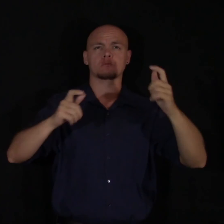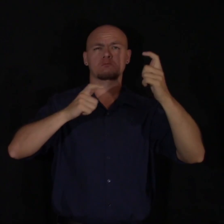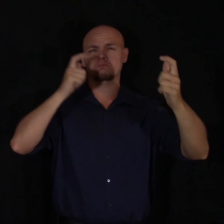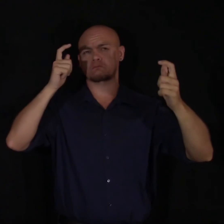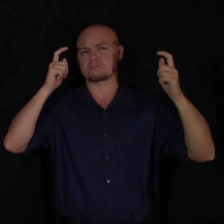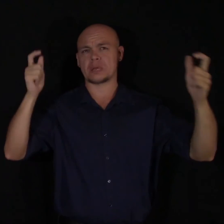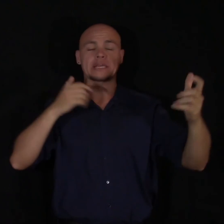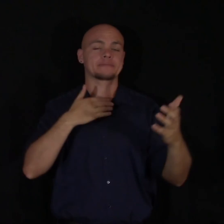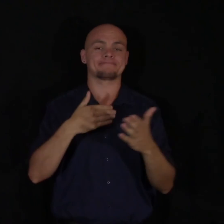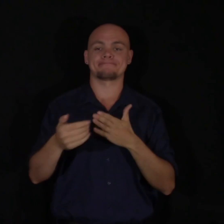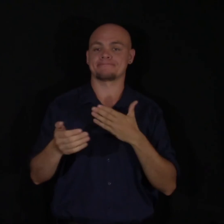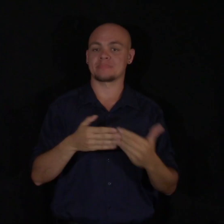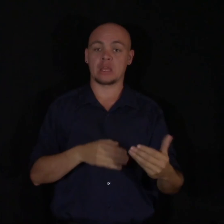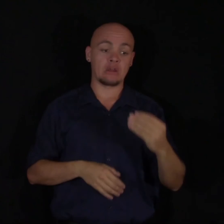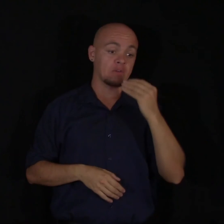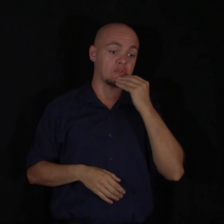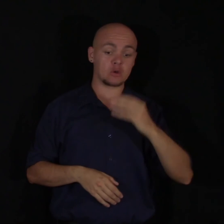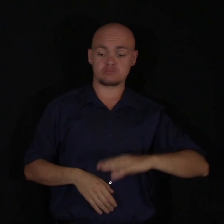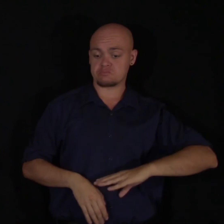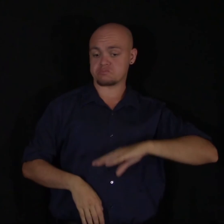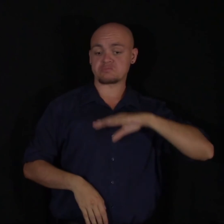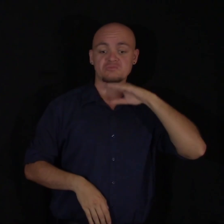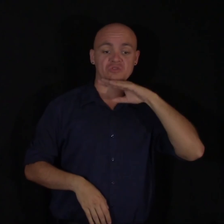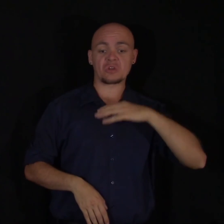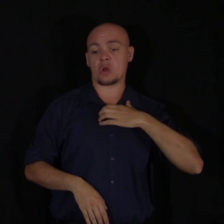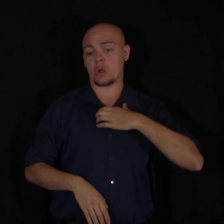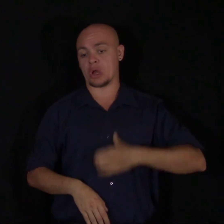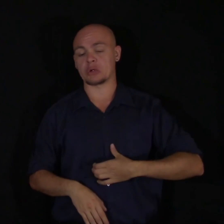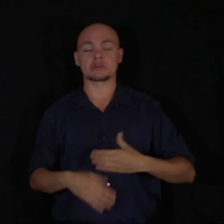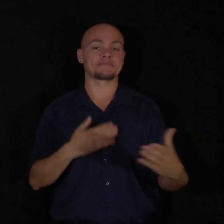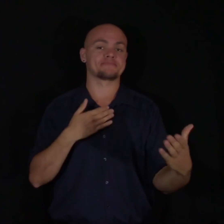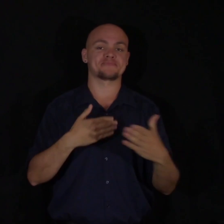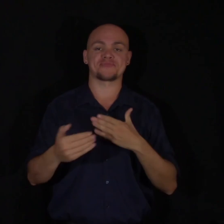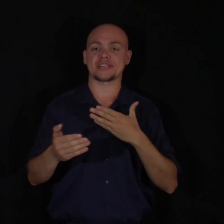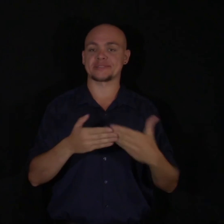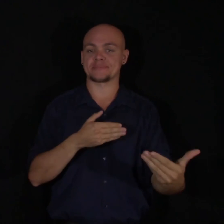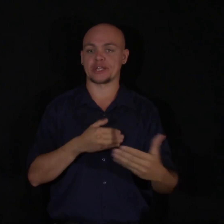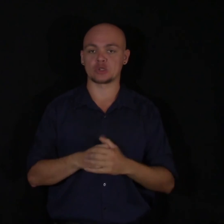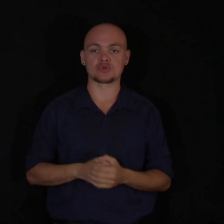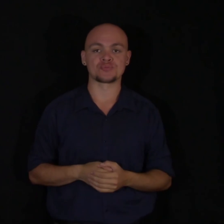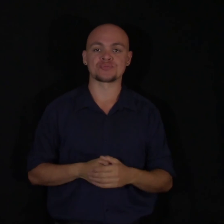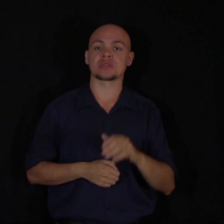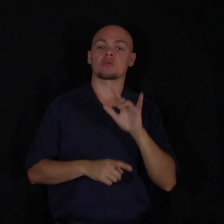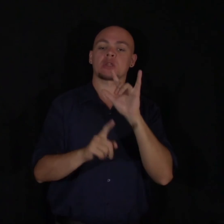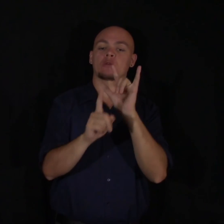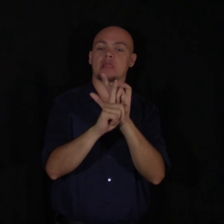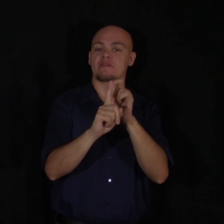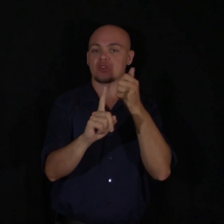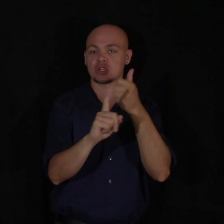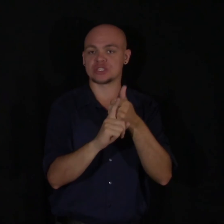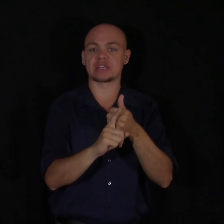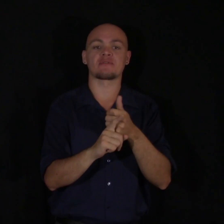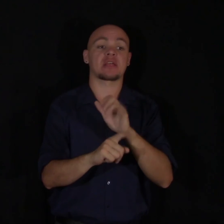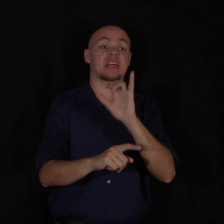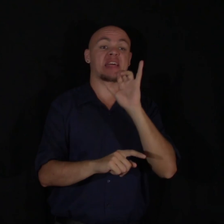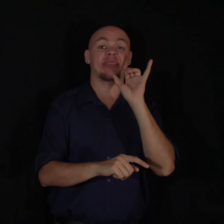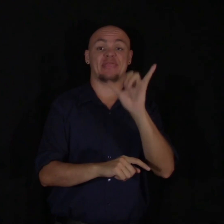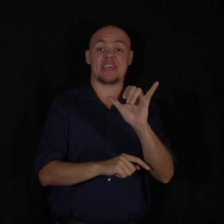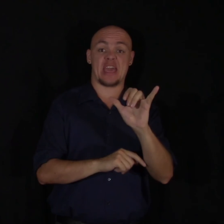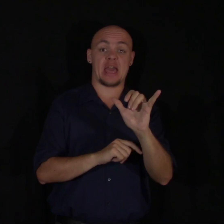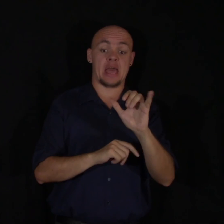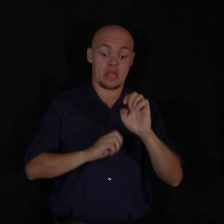you have food in your belly or you don't know when your next meal is coming, when you love yourself, when you learn to master